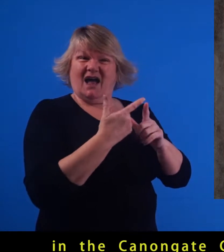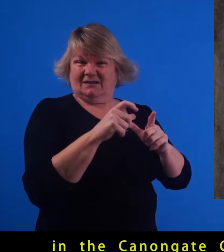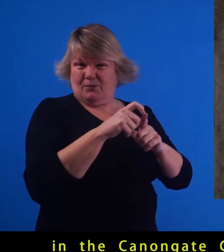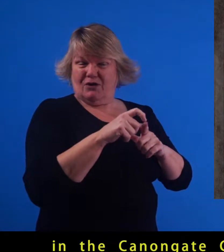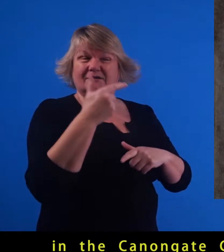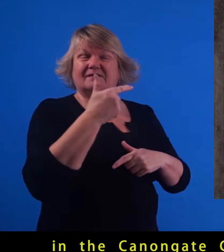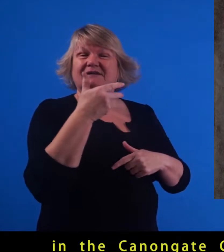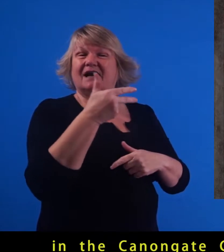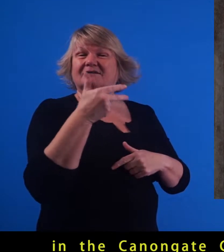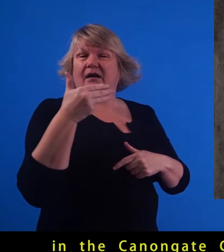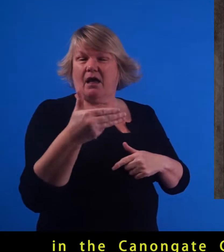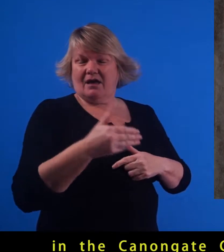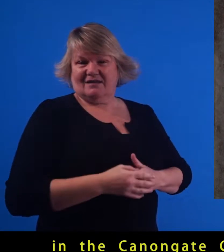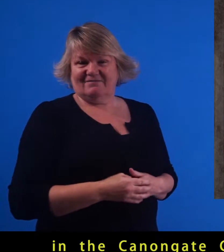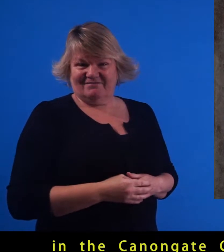1789.